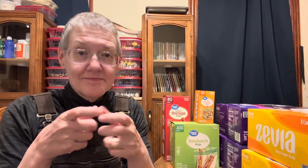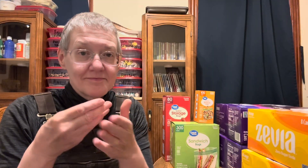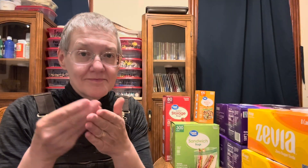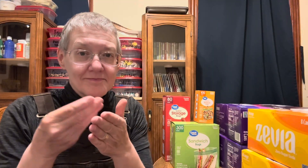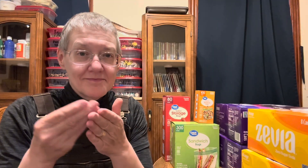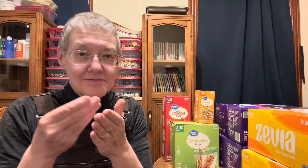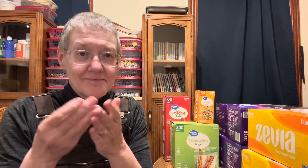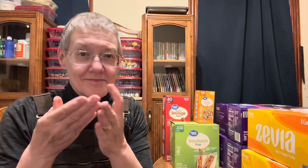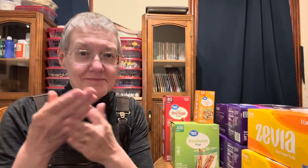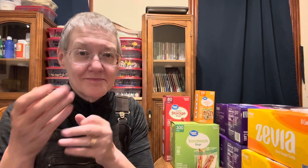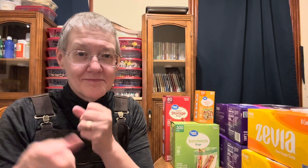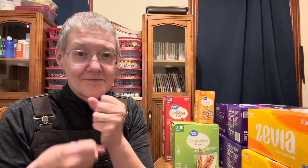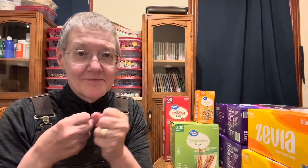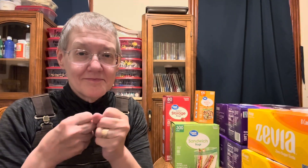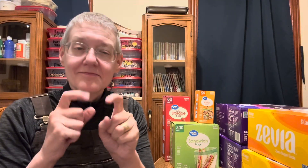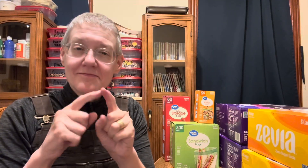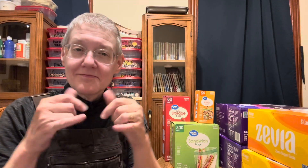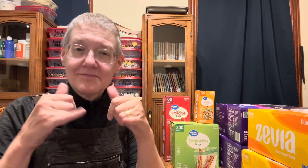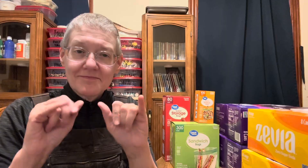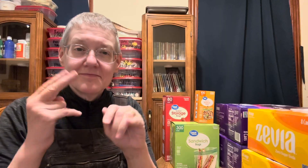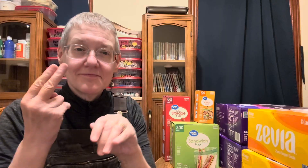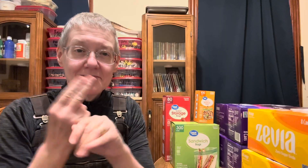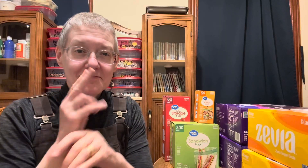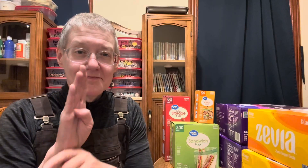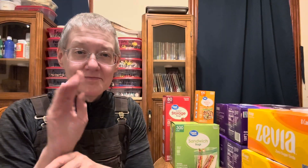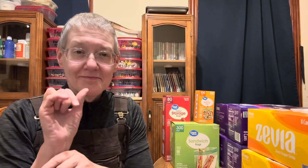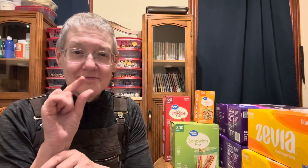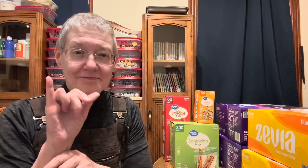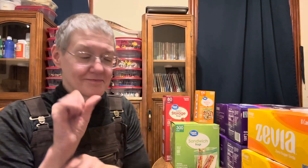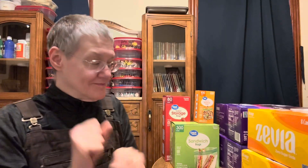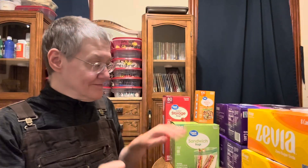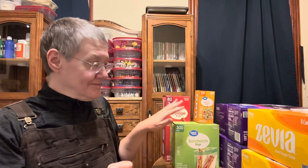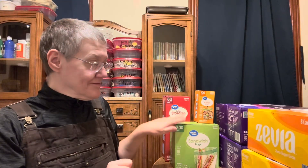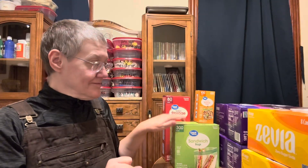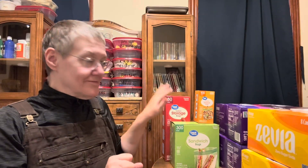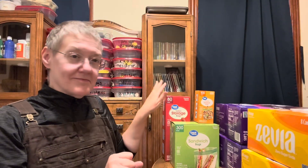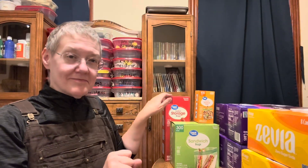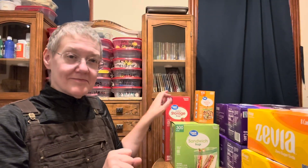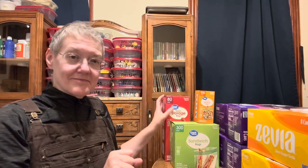glass containers I've bought through the years, but I also still use baggies.